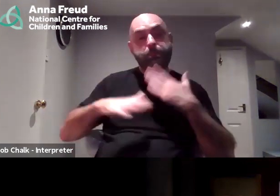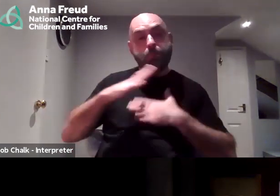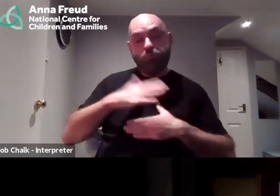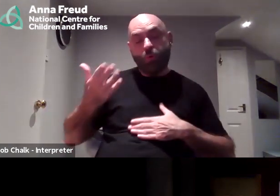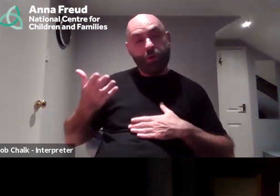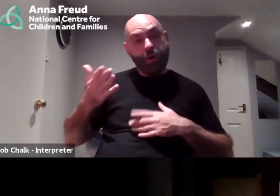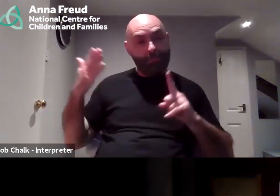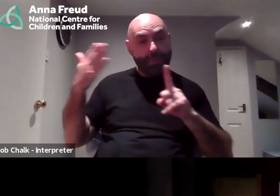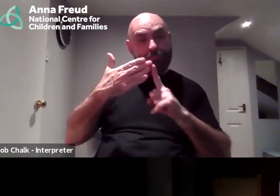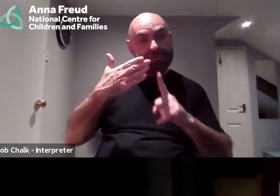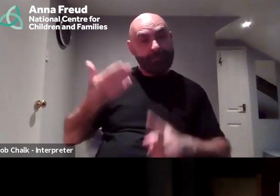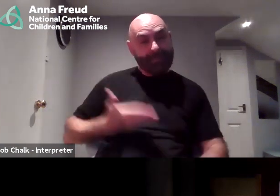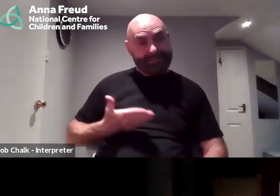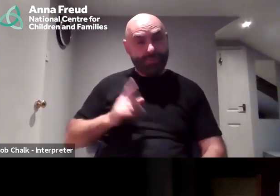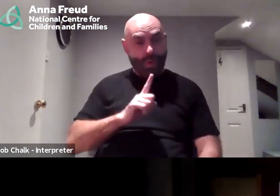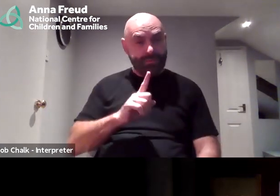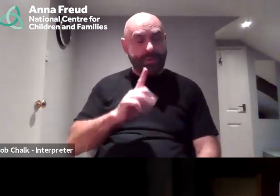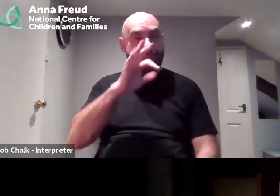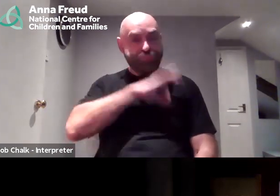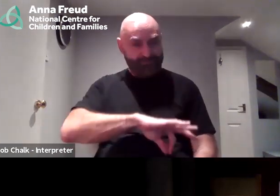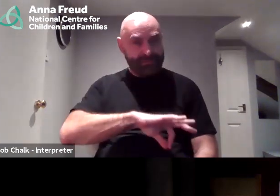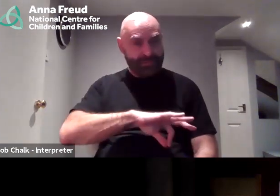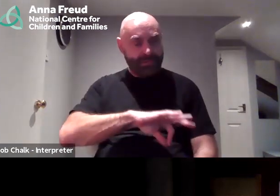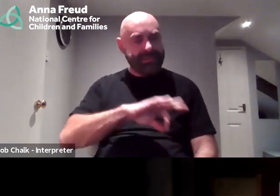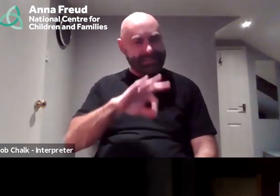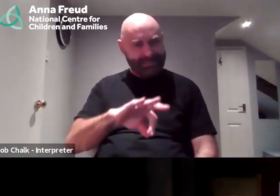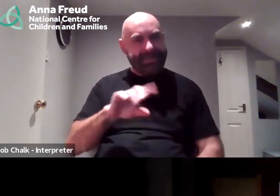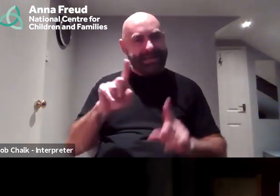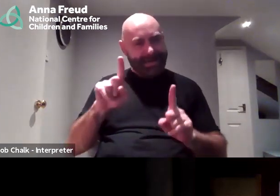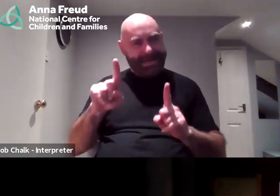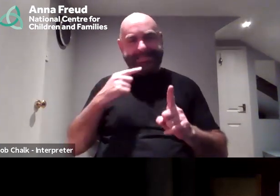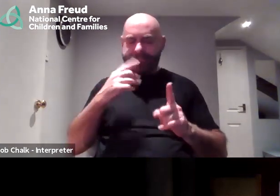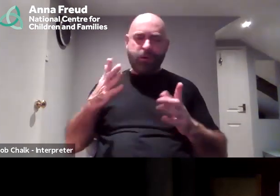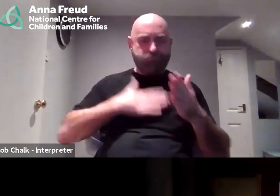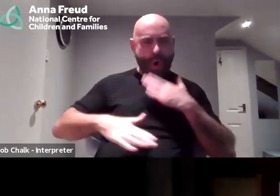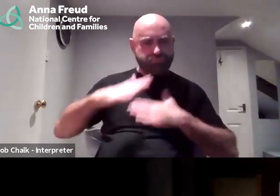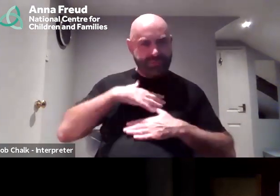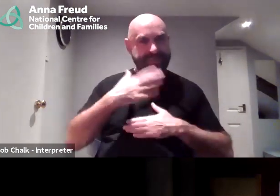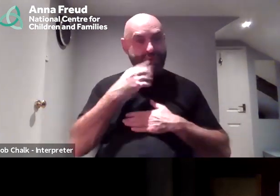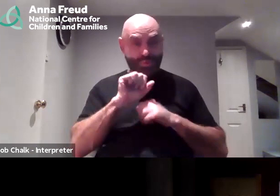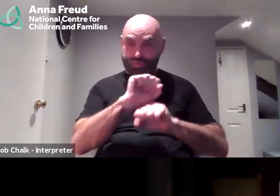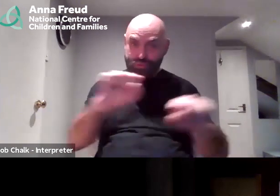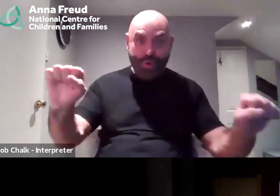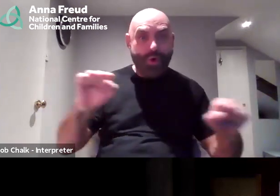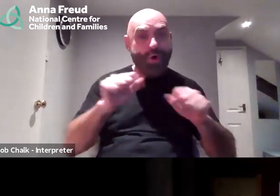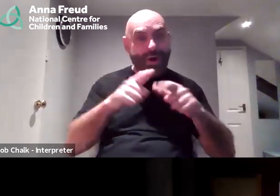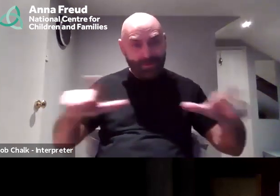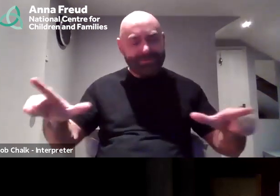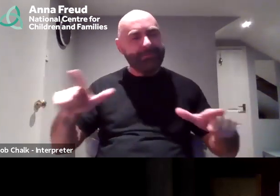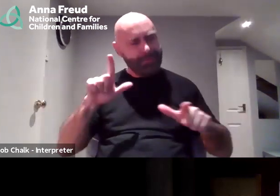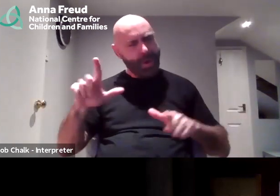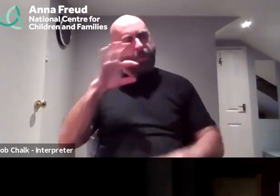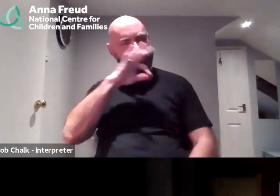is to make a profit. He actually phrased it in moral terms. He used your language and he said,